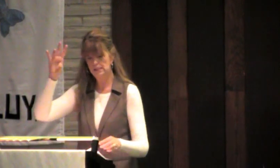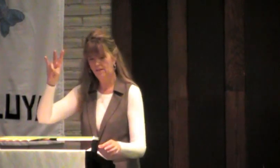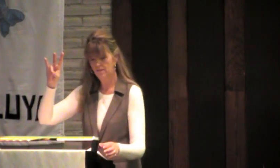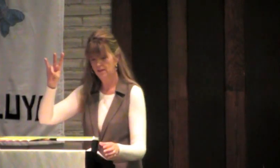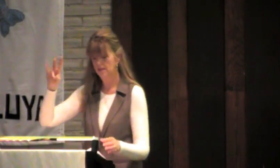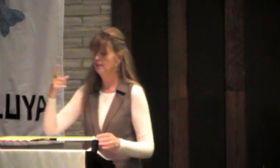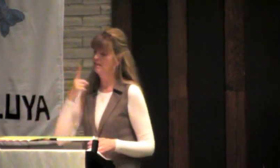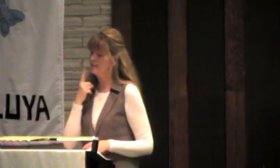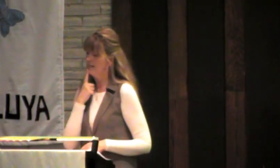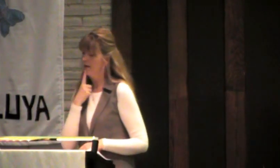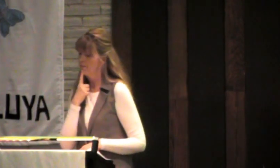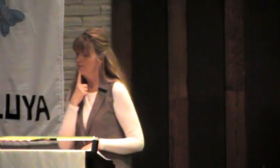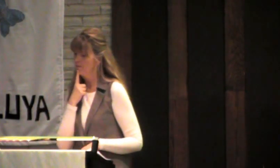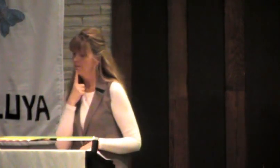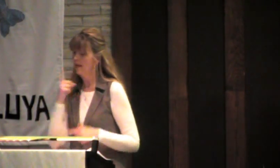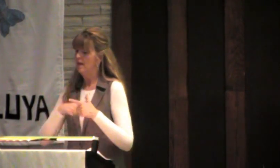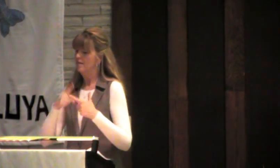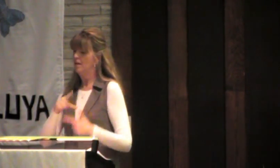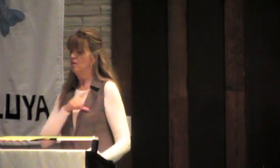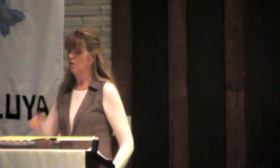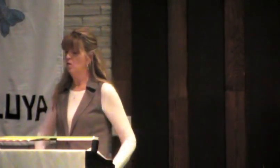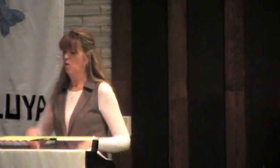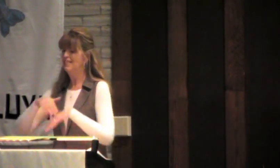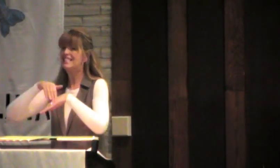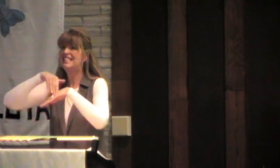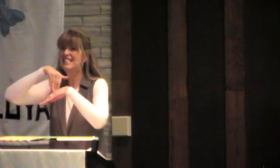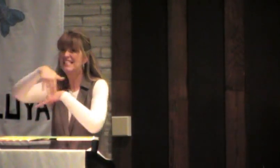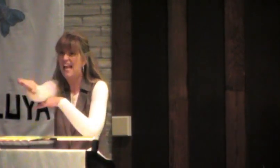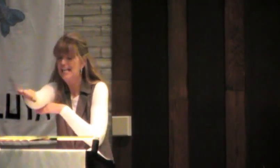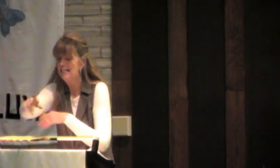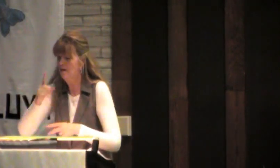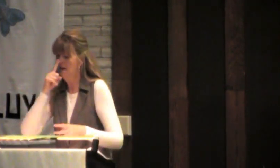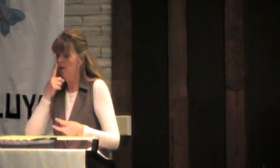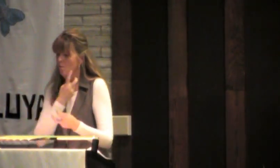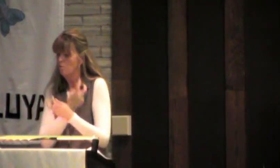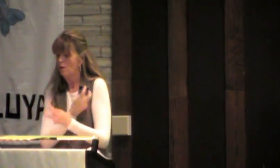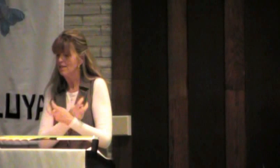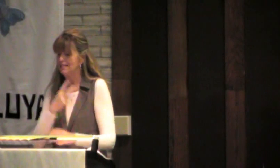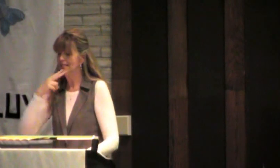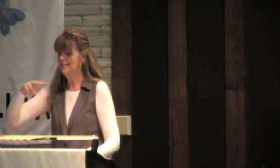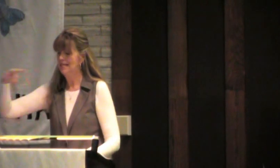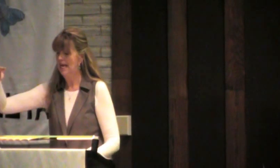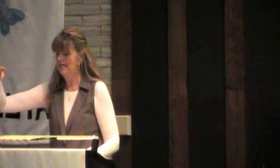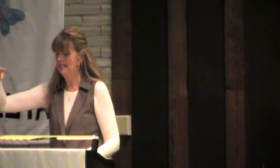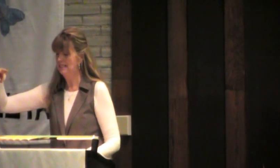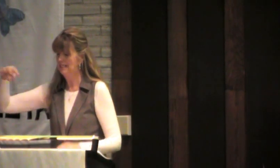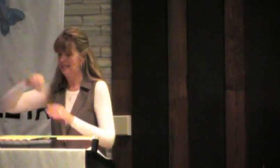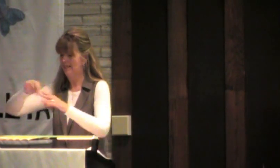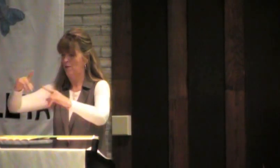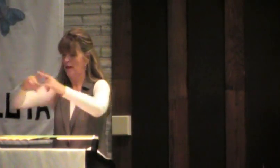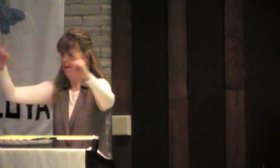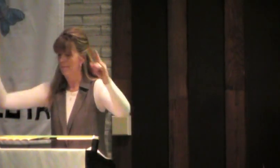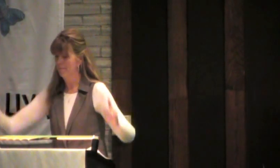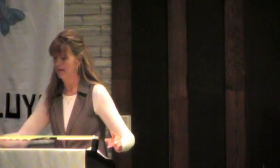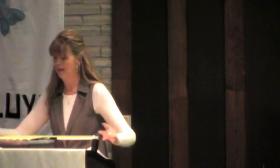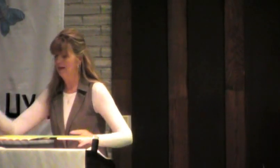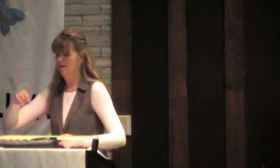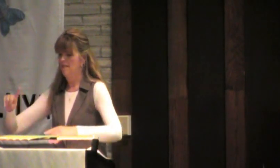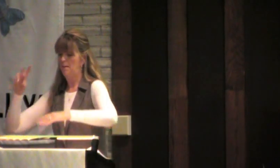Verse 6 and 7 says, "Then the Lord sent venomous snakes among them. They